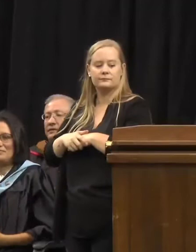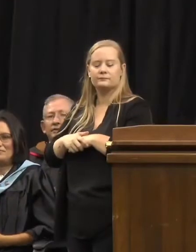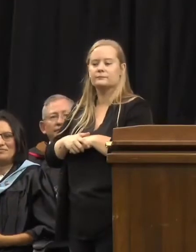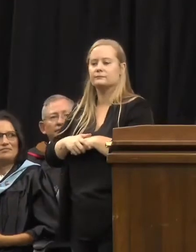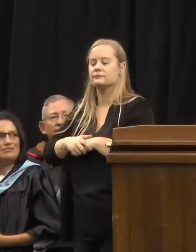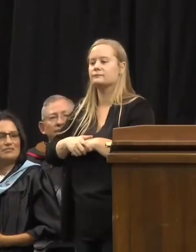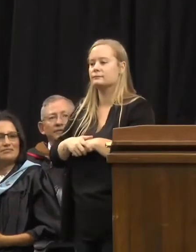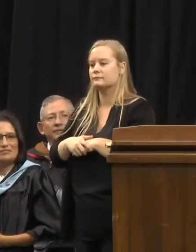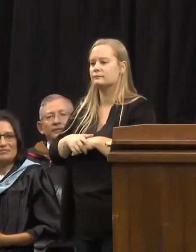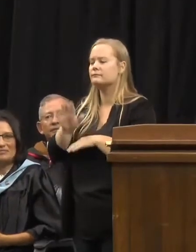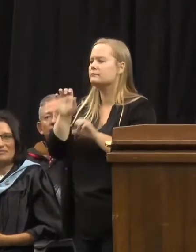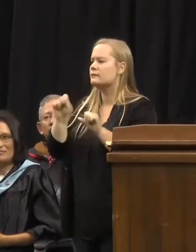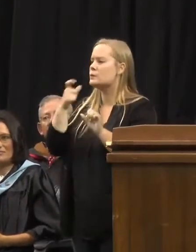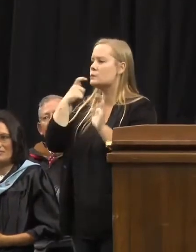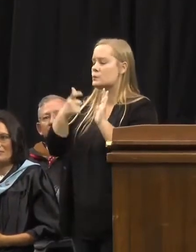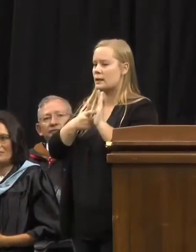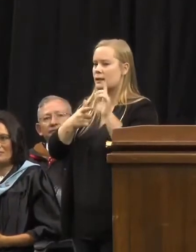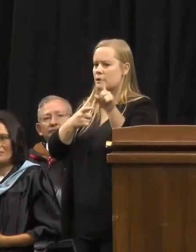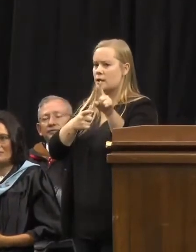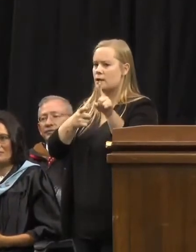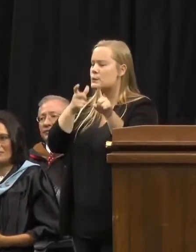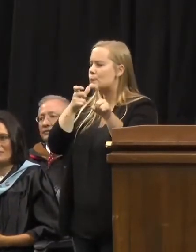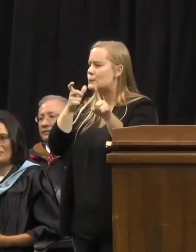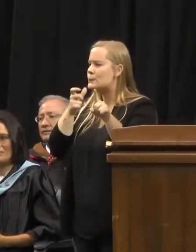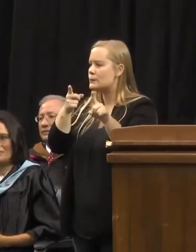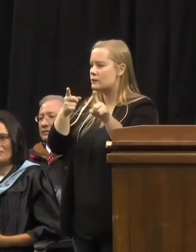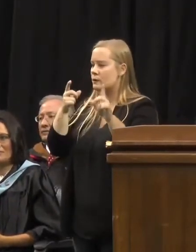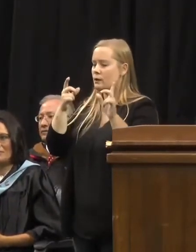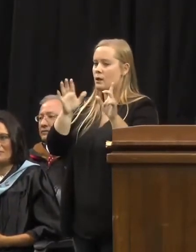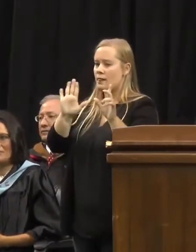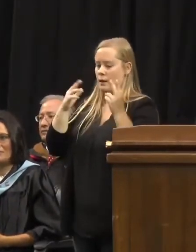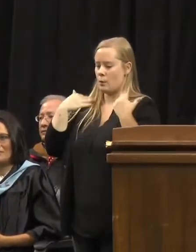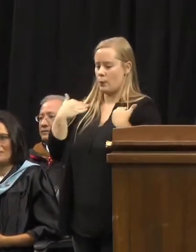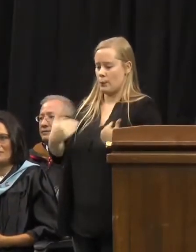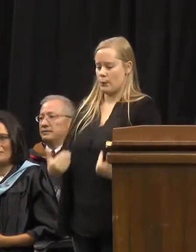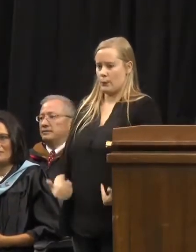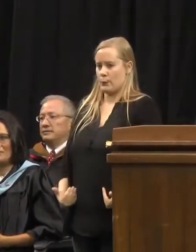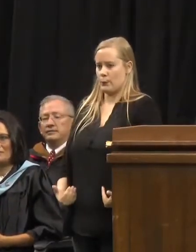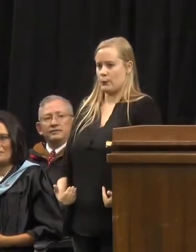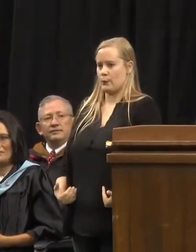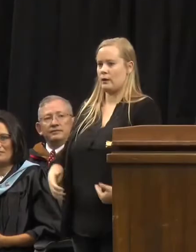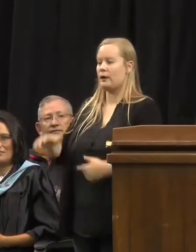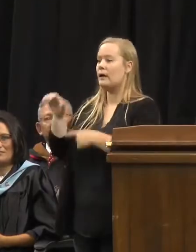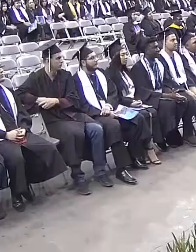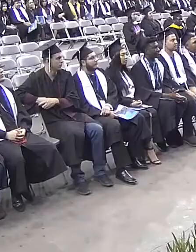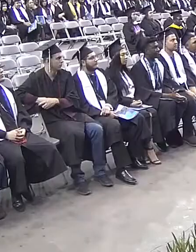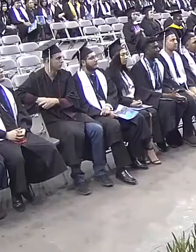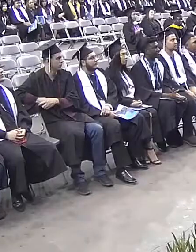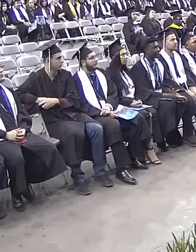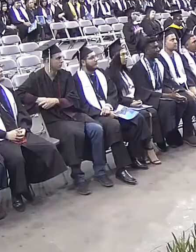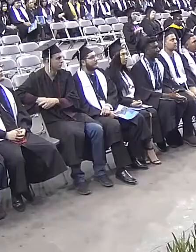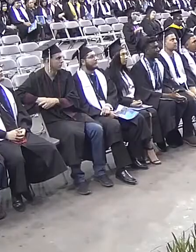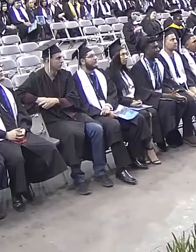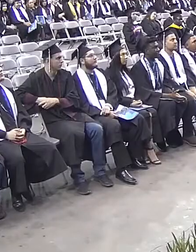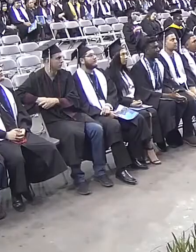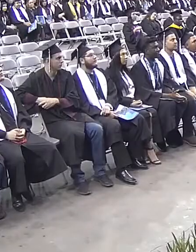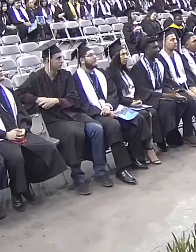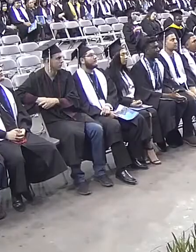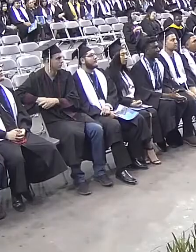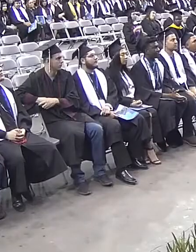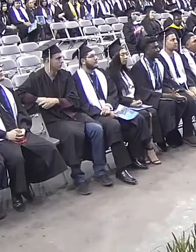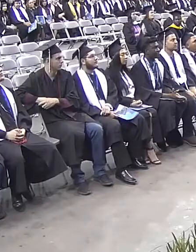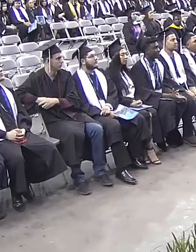Now you can recognize these graduates by their stoles. The Arrowhead Trailblazers are wearing